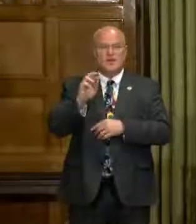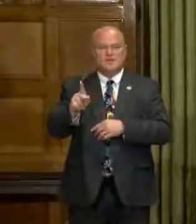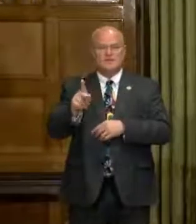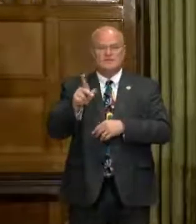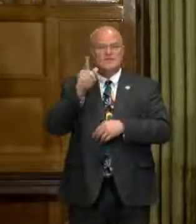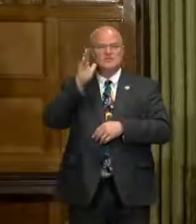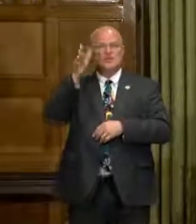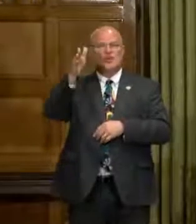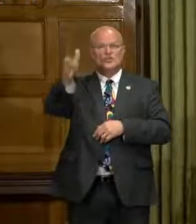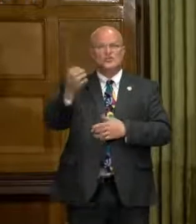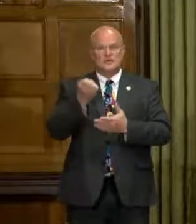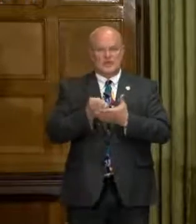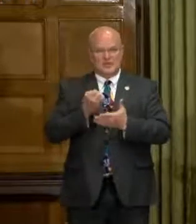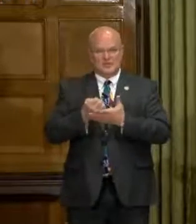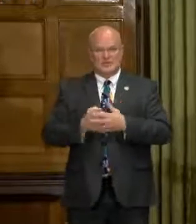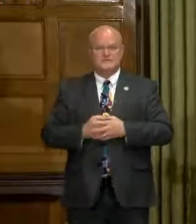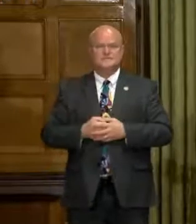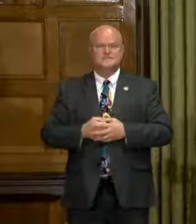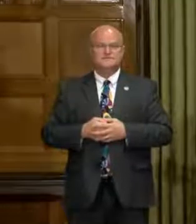Arkansas's long-term economy?